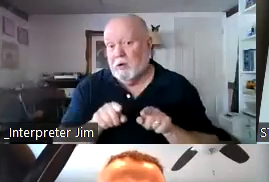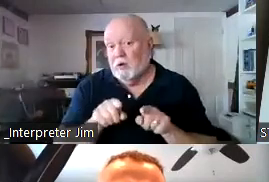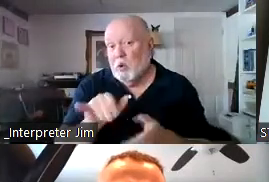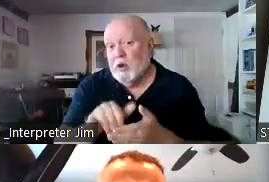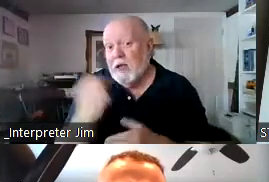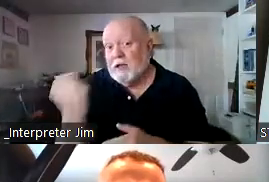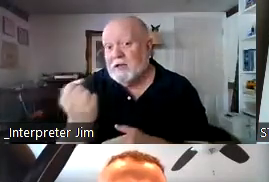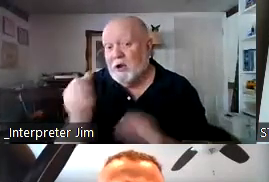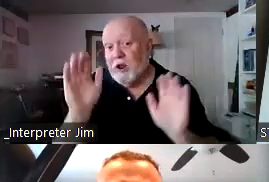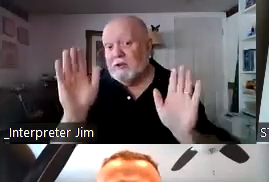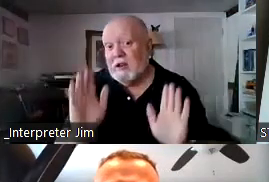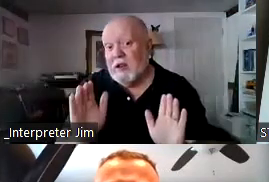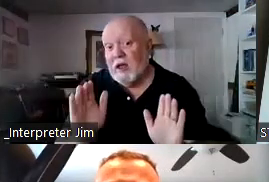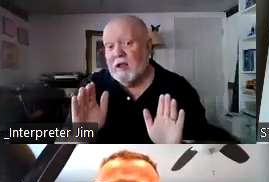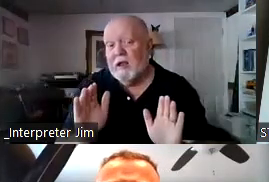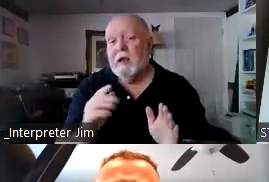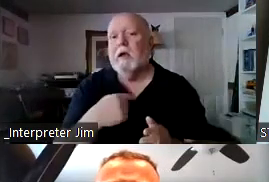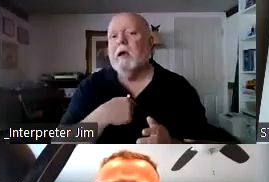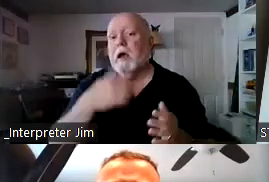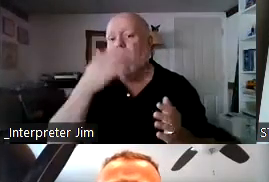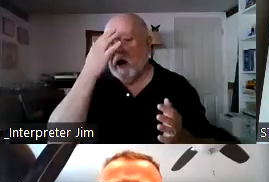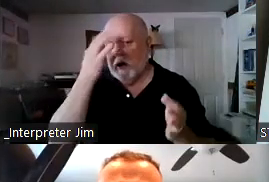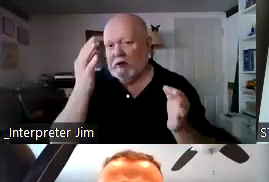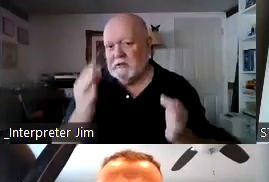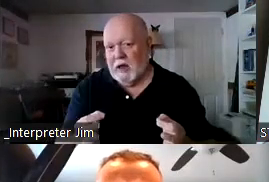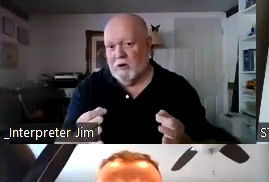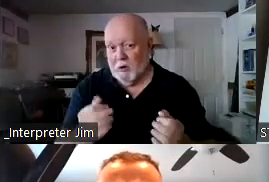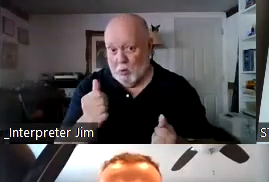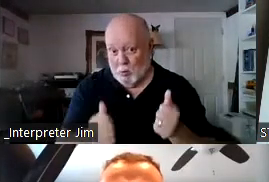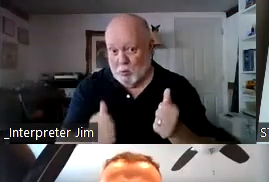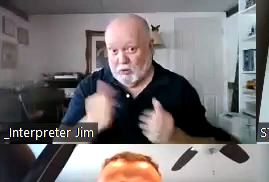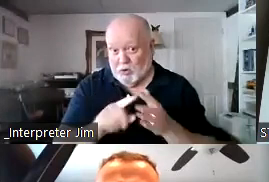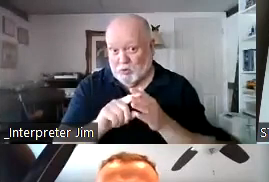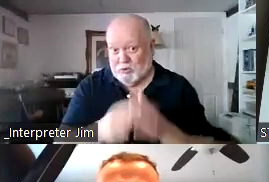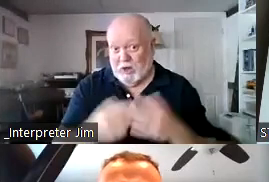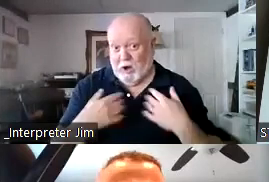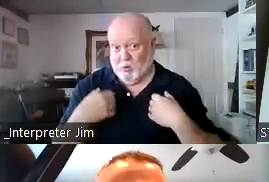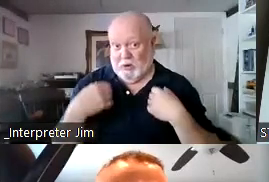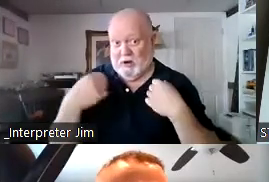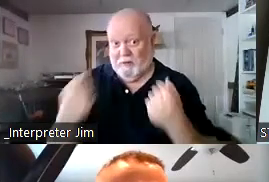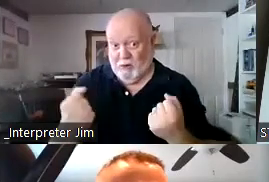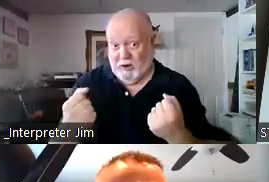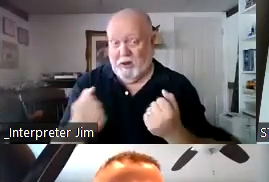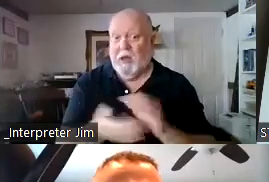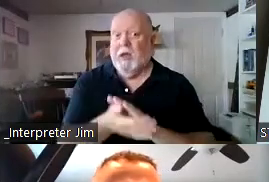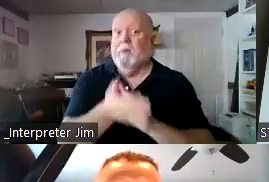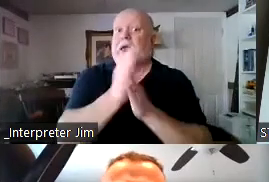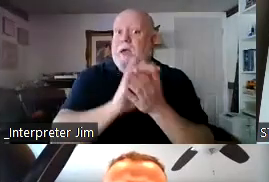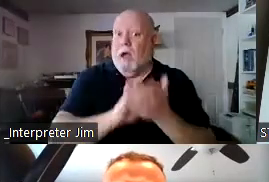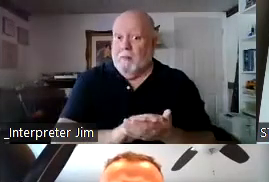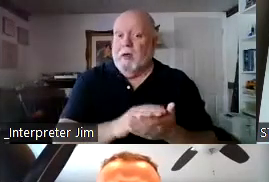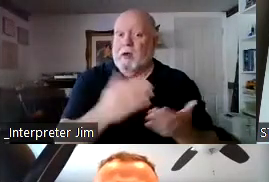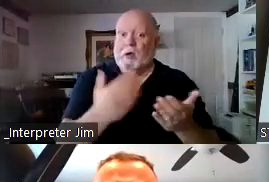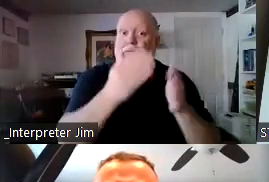the decision whether I wanted to get into recovery and be the person I knew that I could be, or